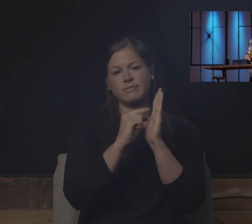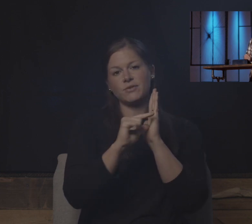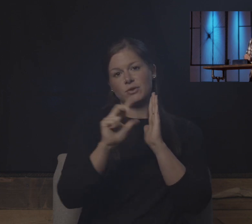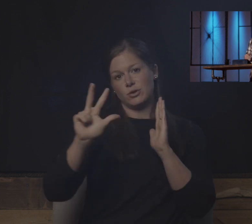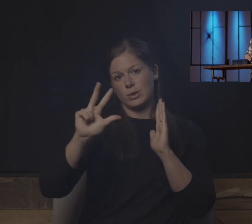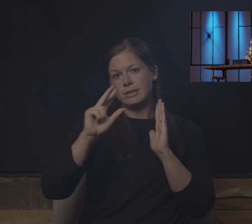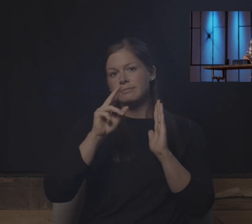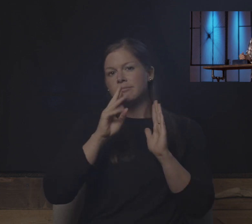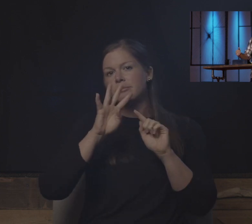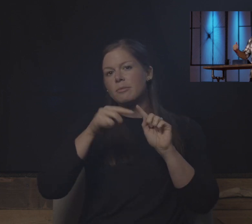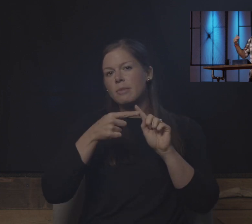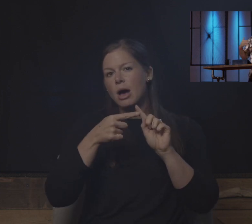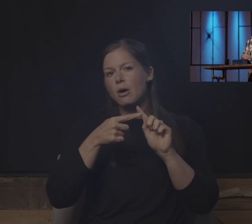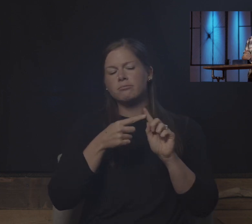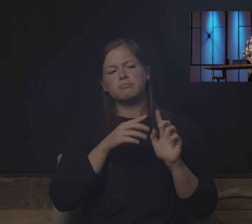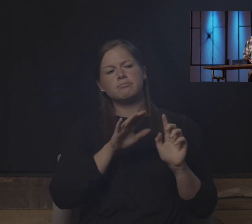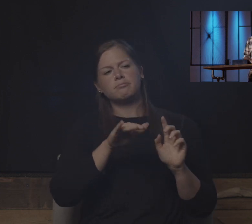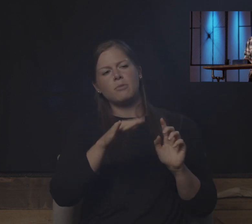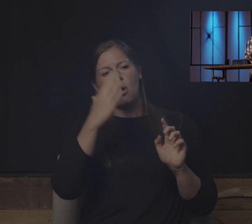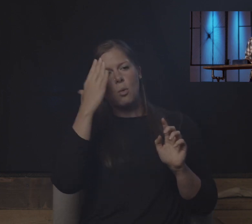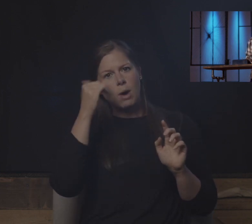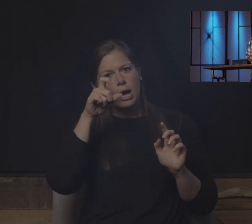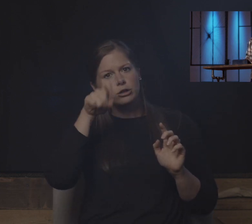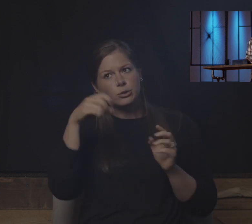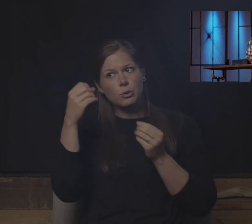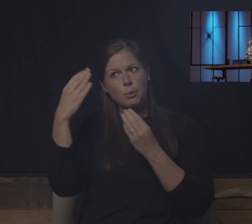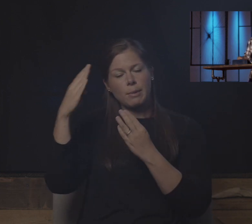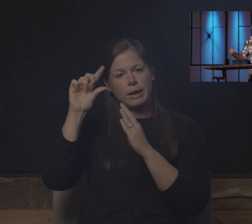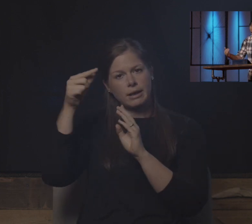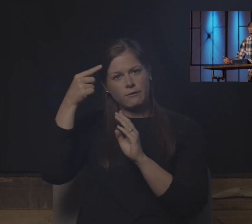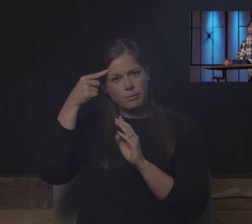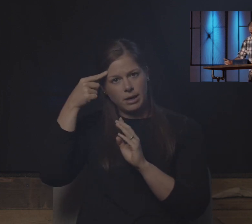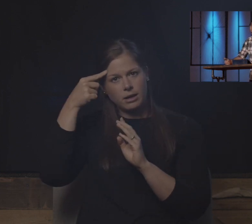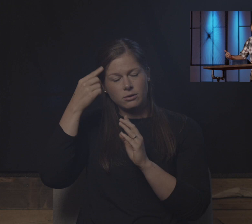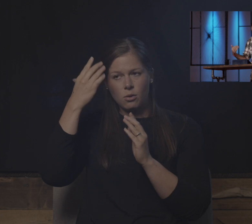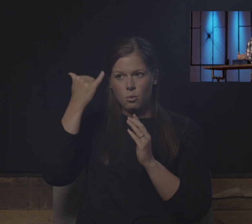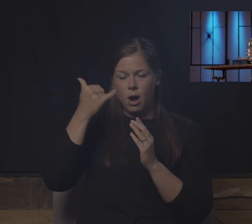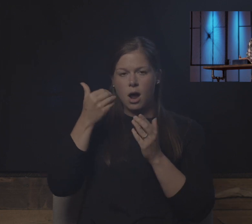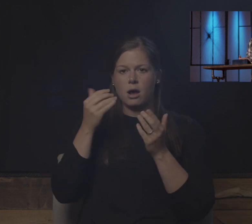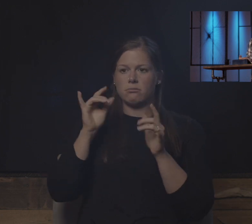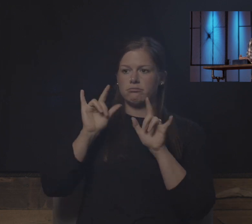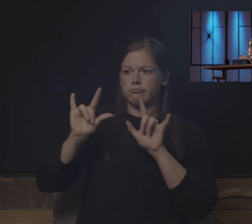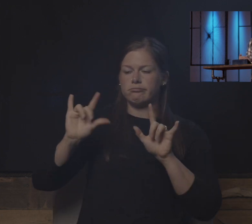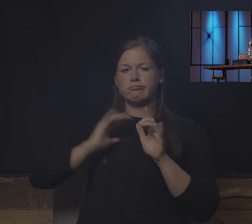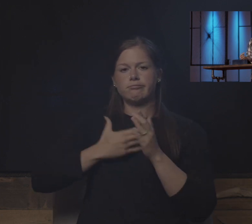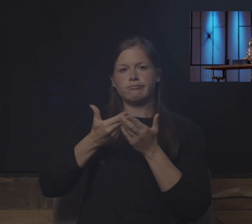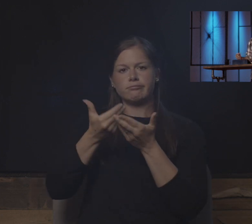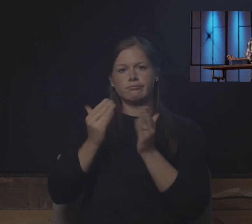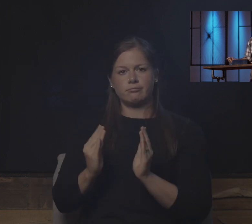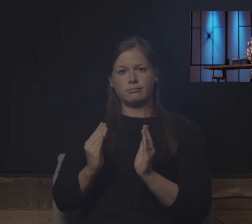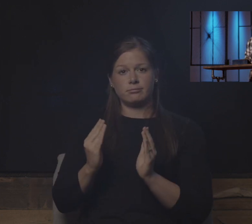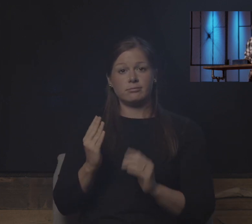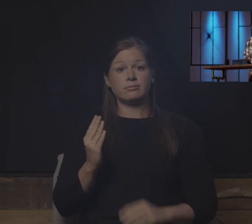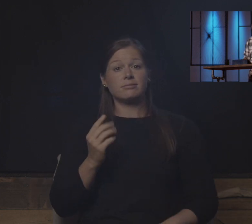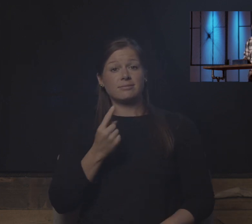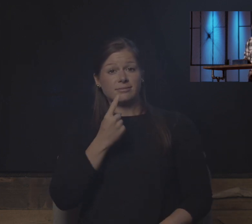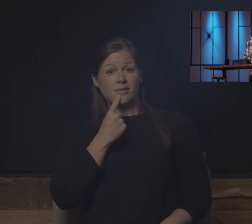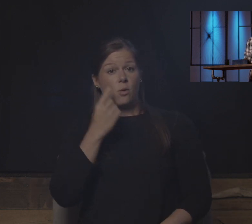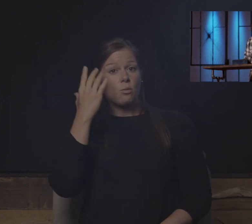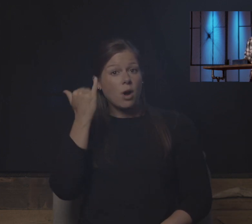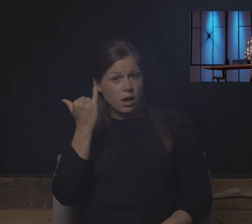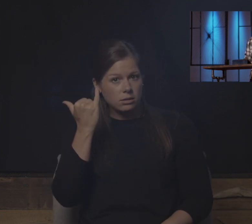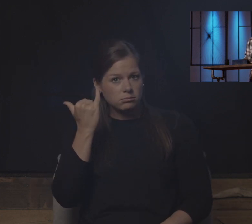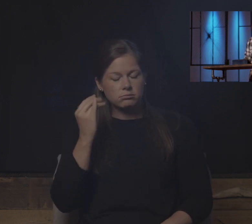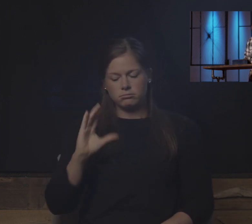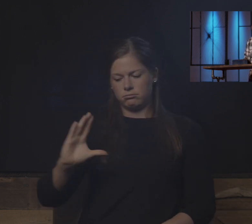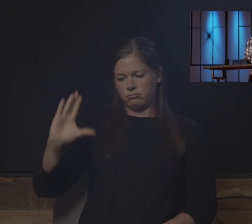we should obey the government and why we should love our neighbors. We should do all of that, for we ourselves were once